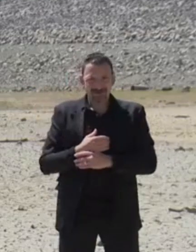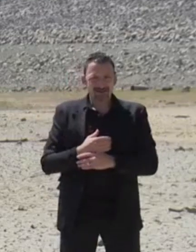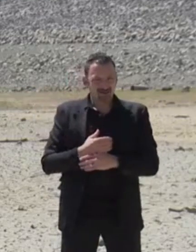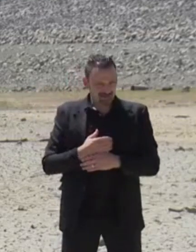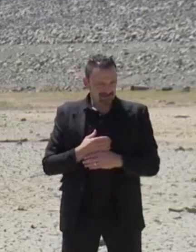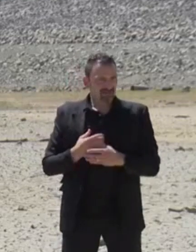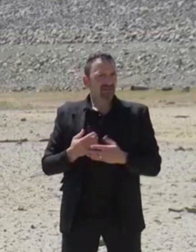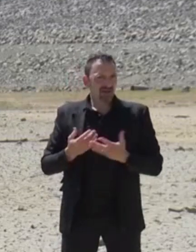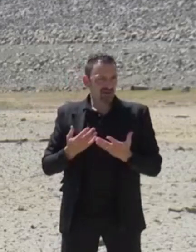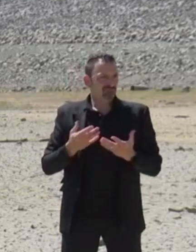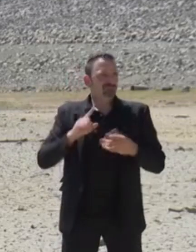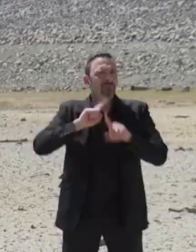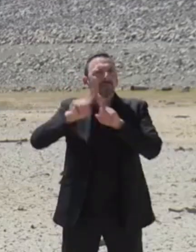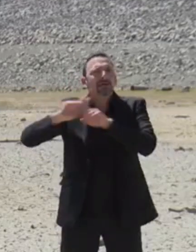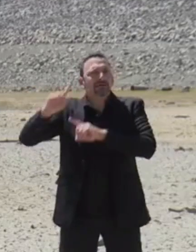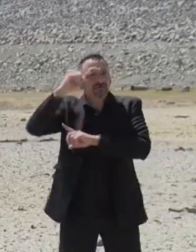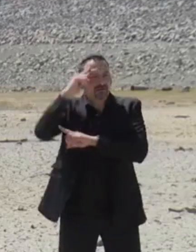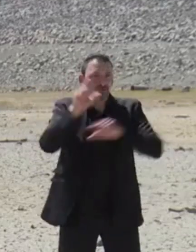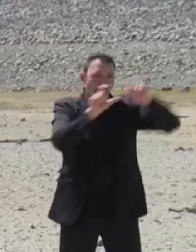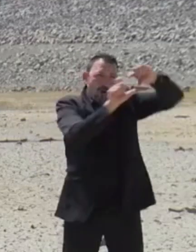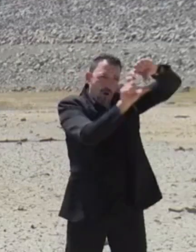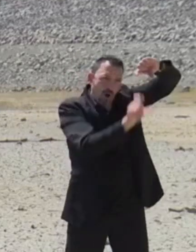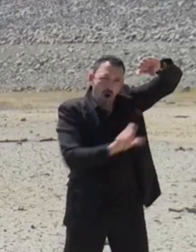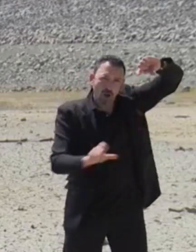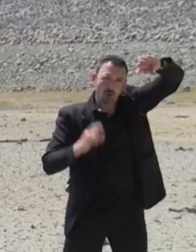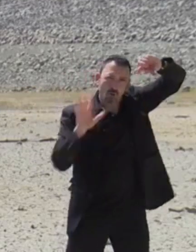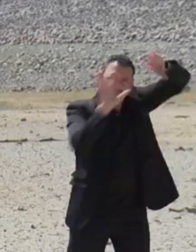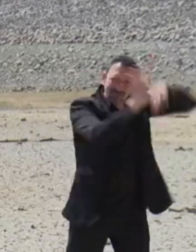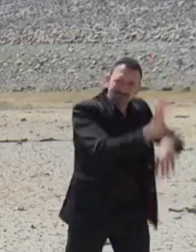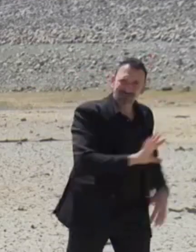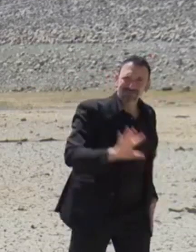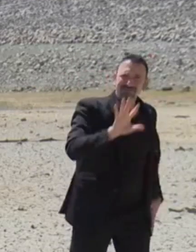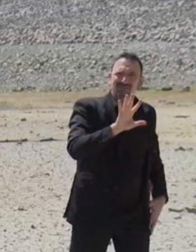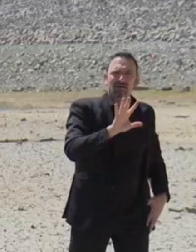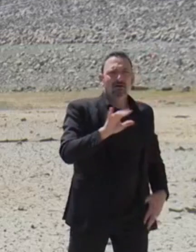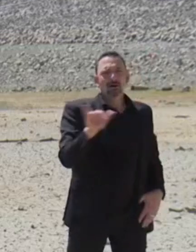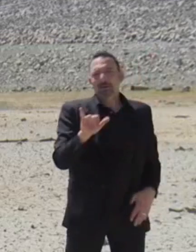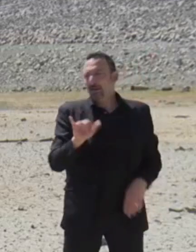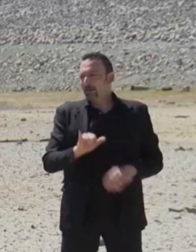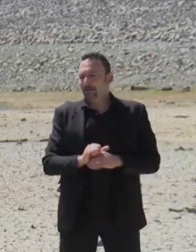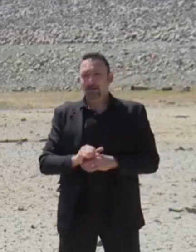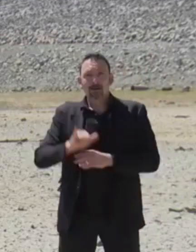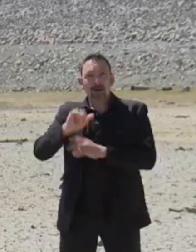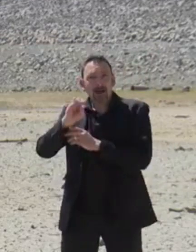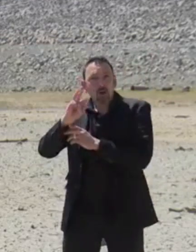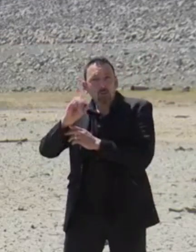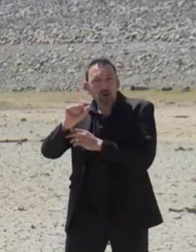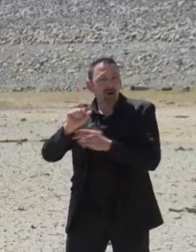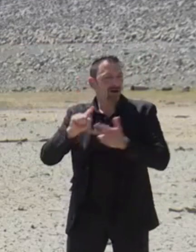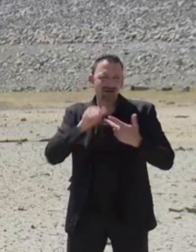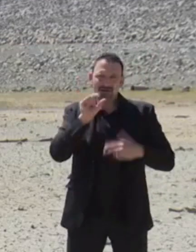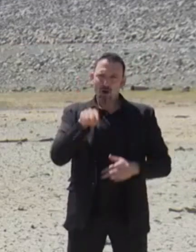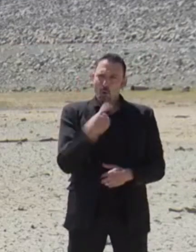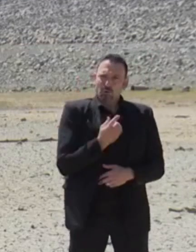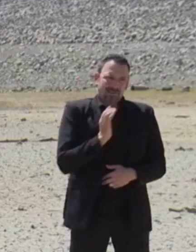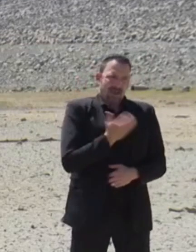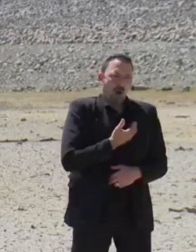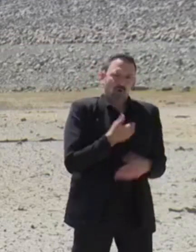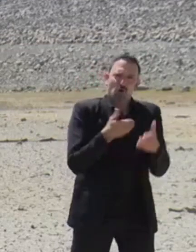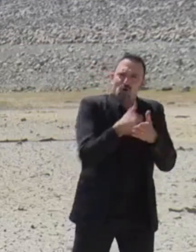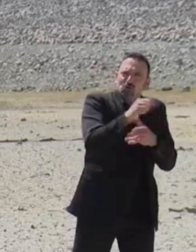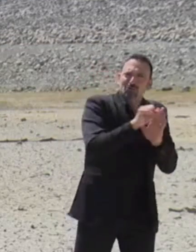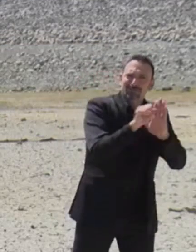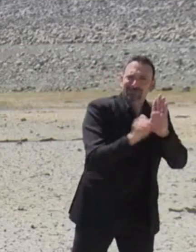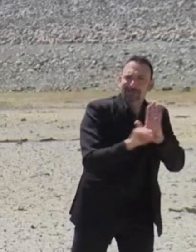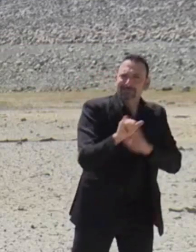by governors all up and down the west coast of the United States. Places like Iowa, not just our neighboring states to the north